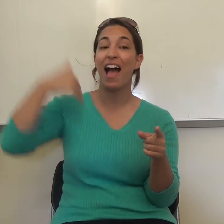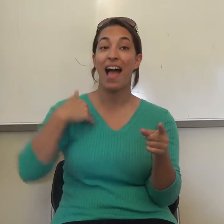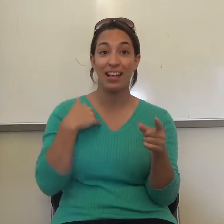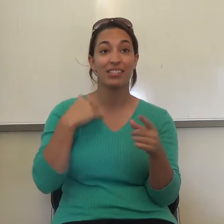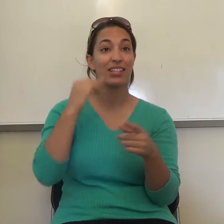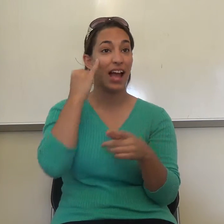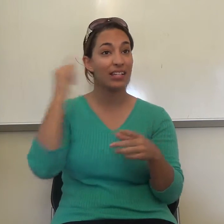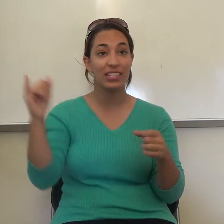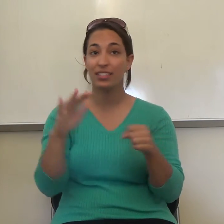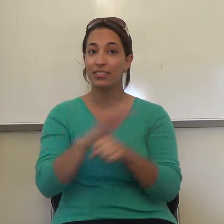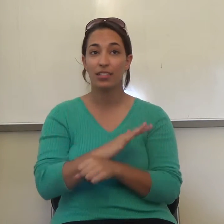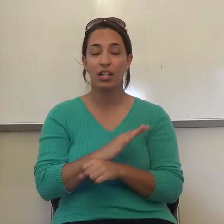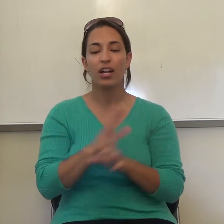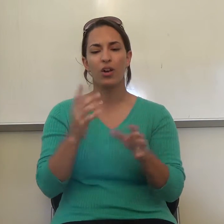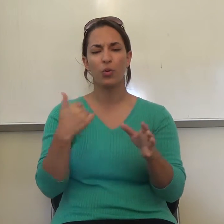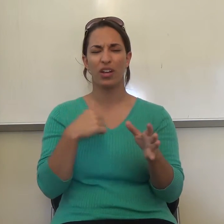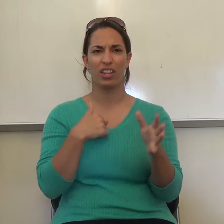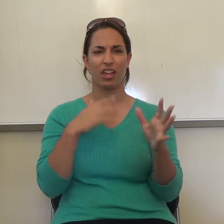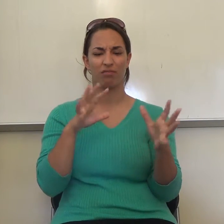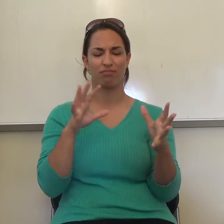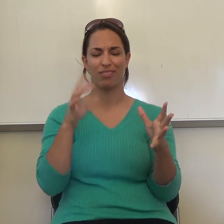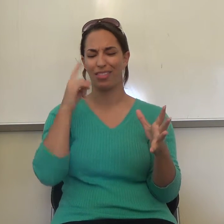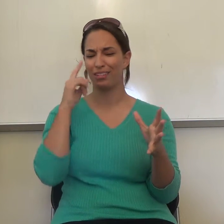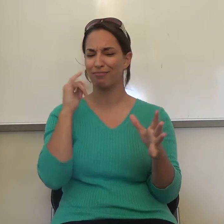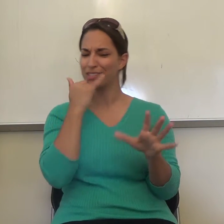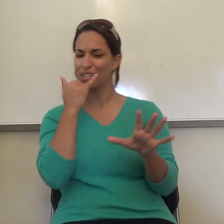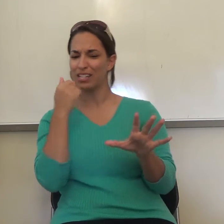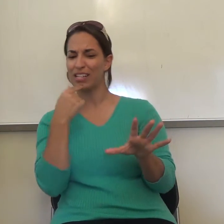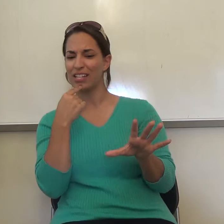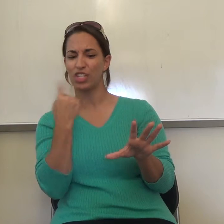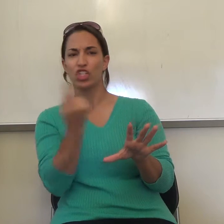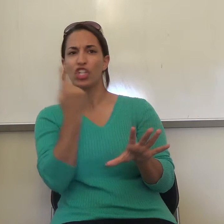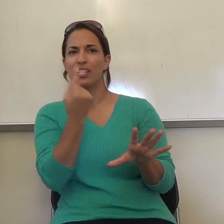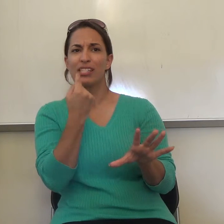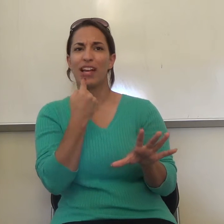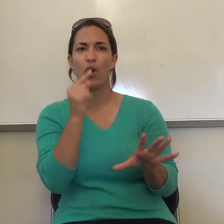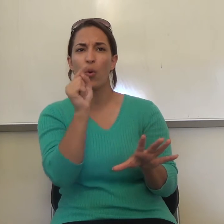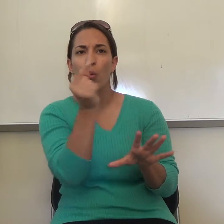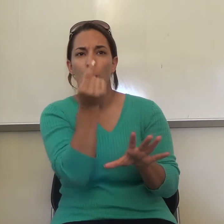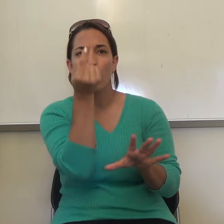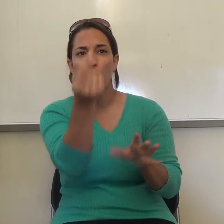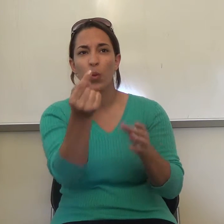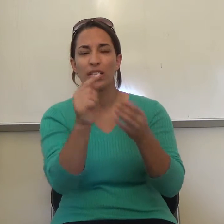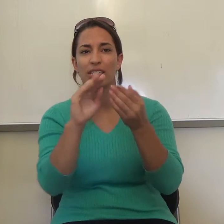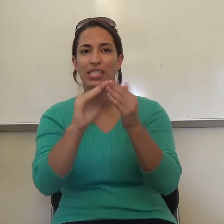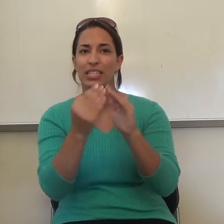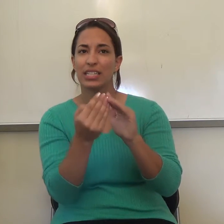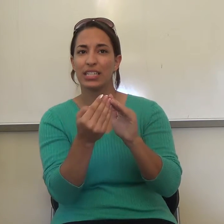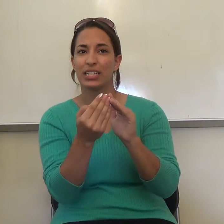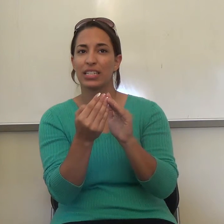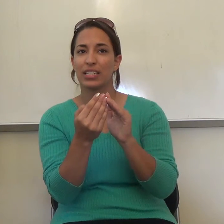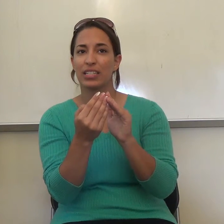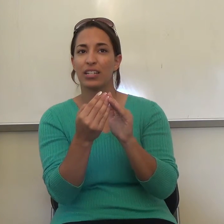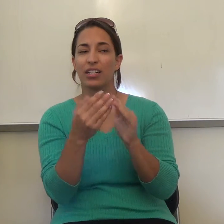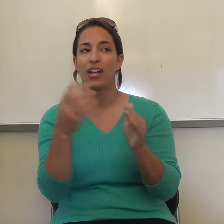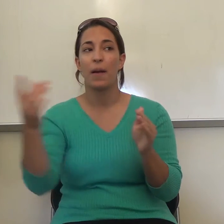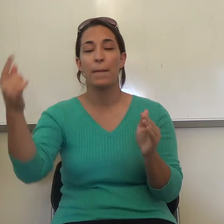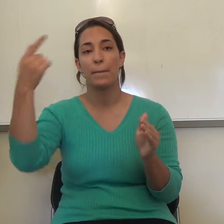It throws us off because it just has New Orleans, but because it says the first of many cities, that makes it